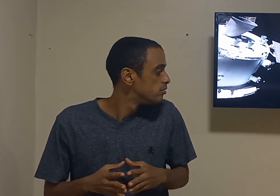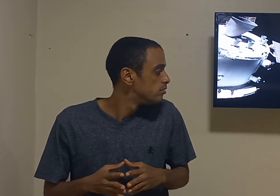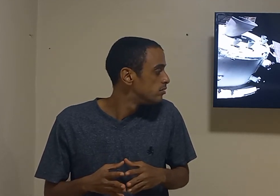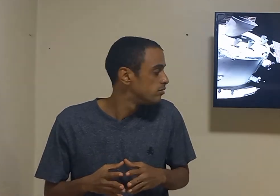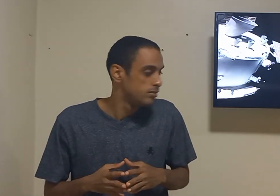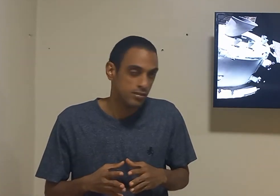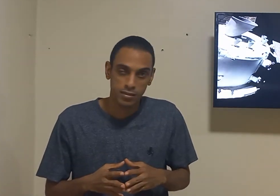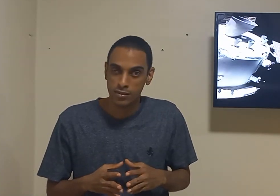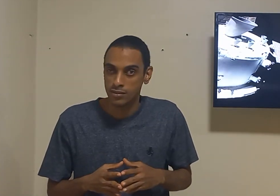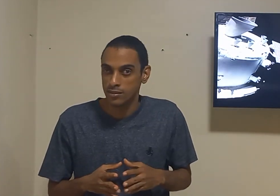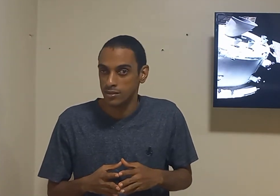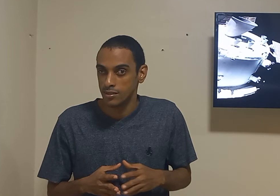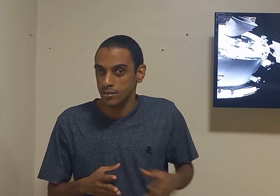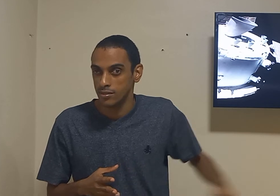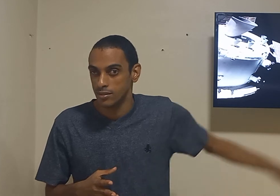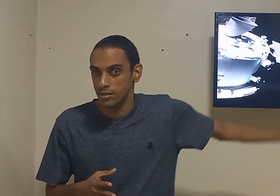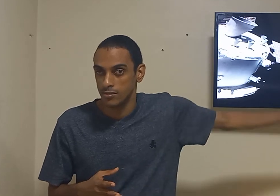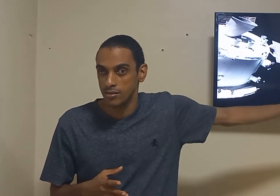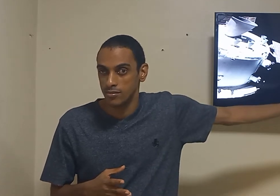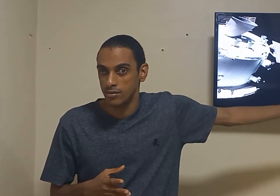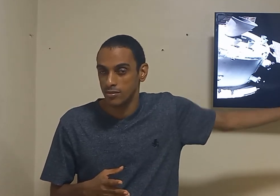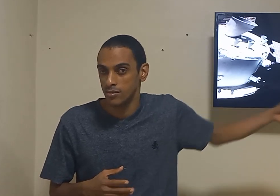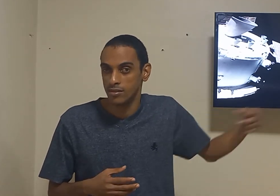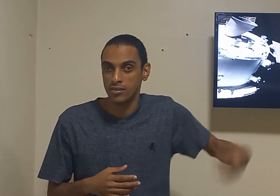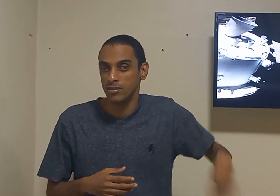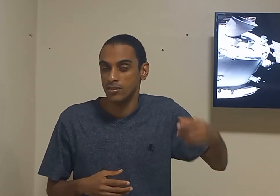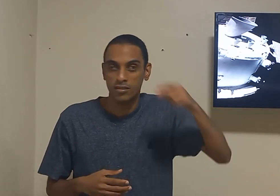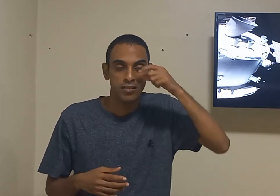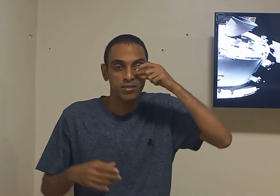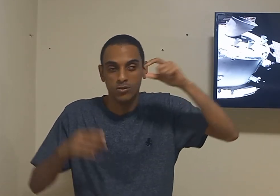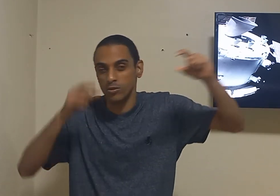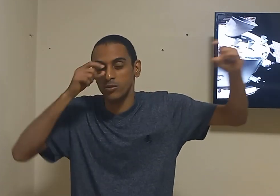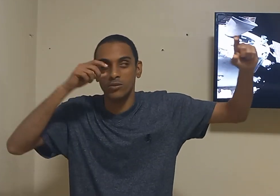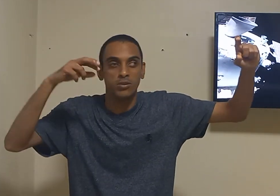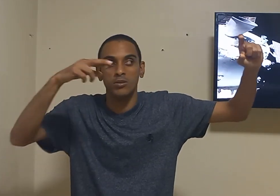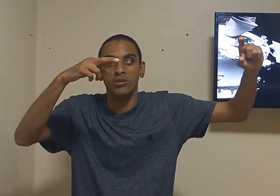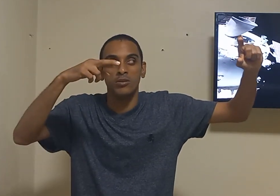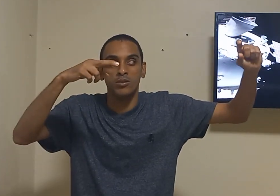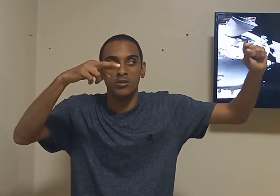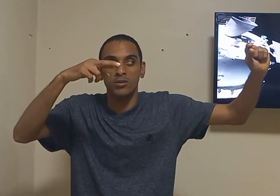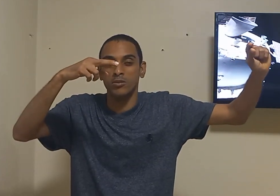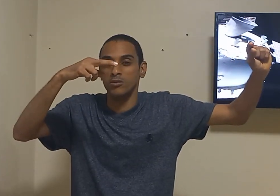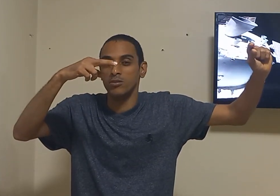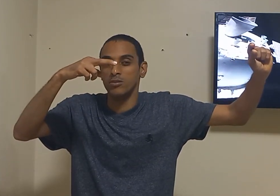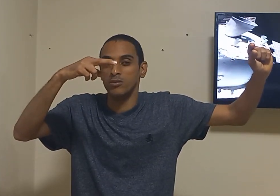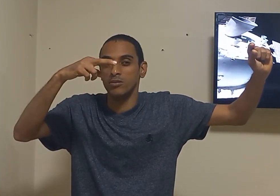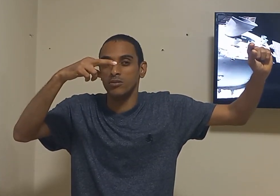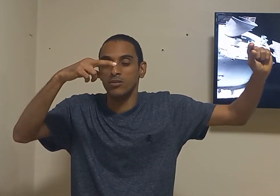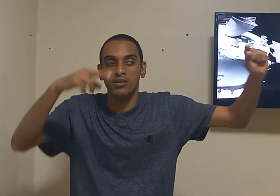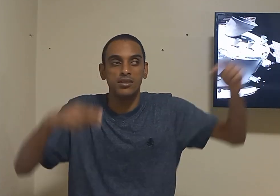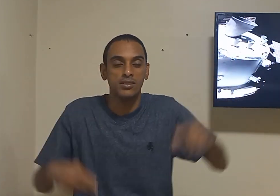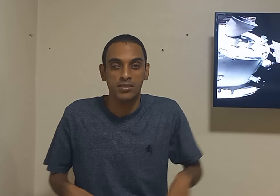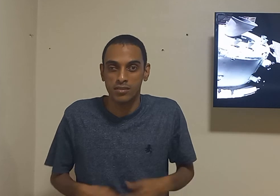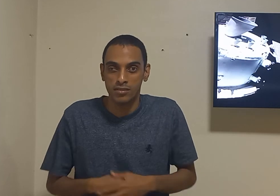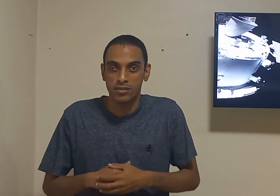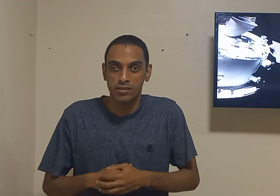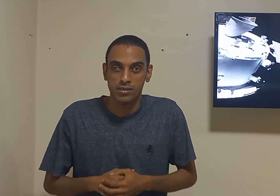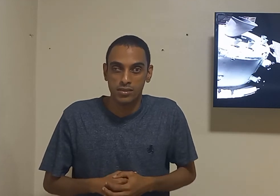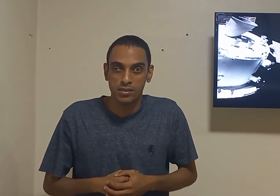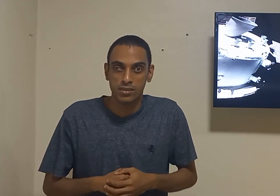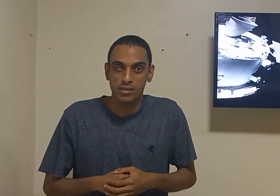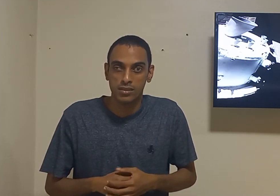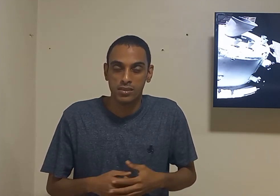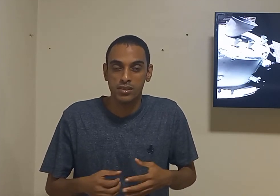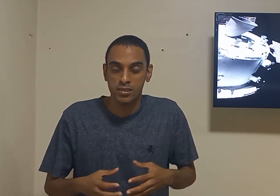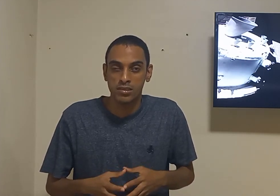as we continue to marvel in this spectacular image here in Mission Control Houston, you have a great view of